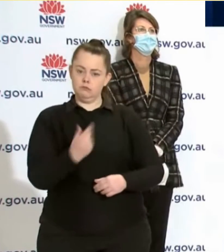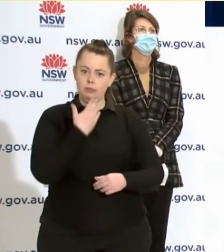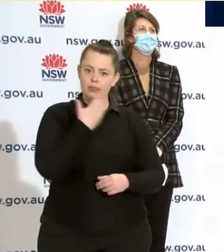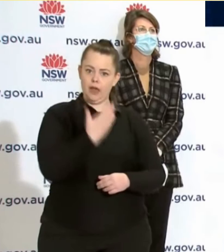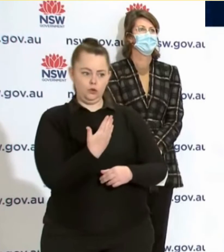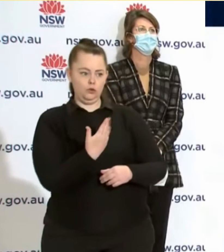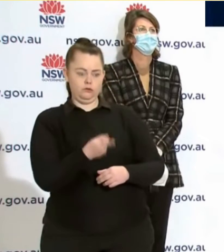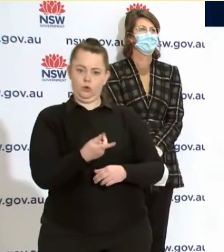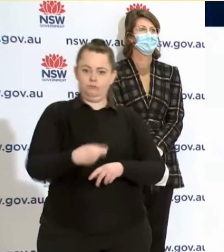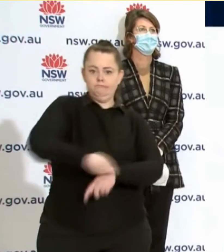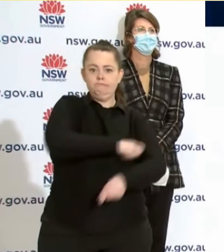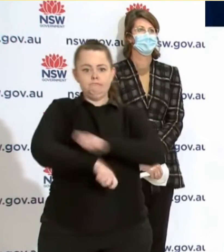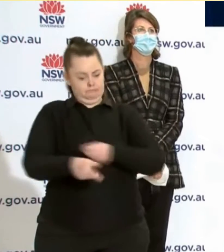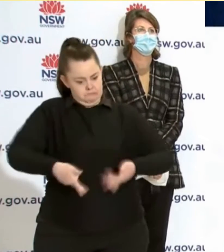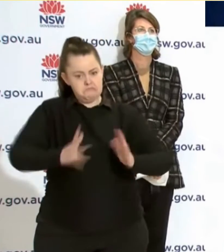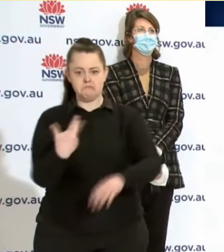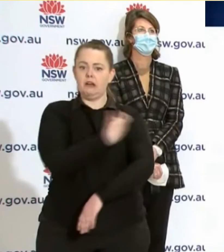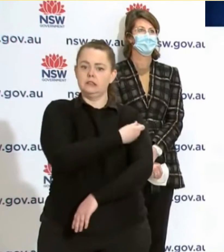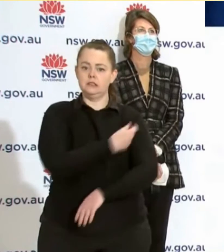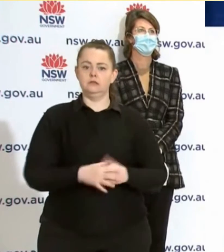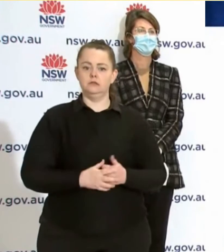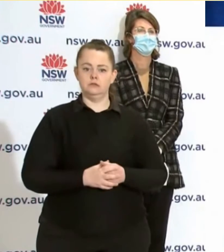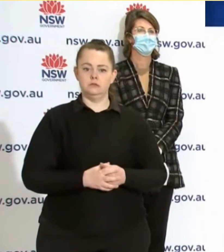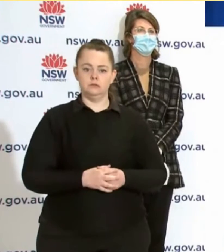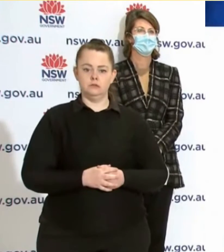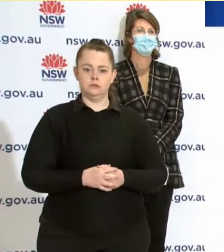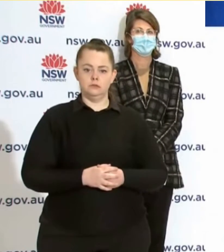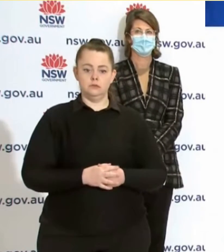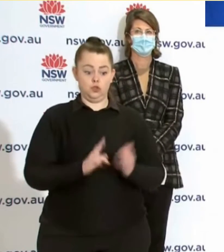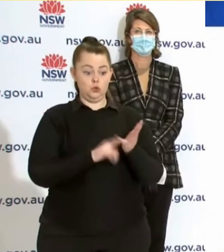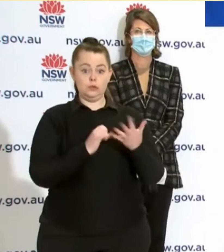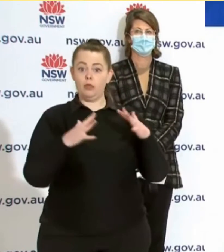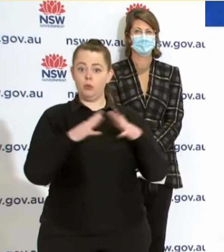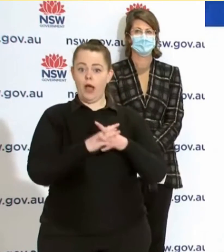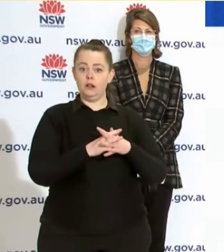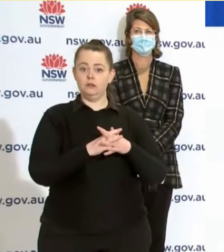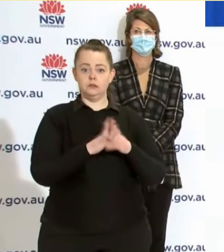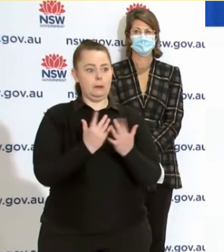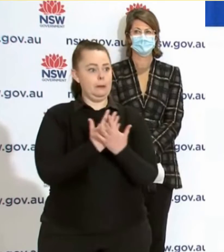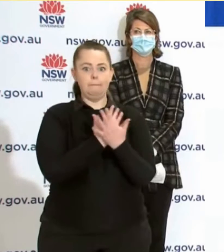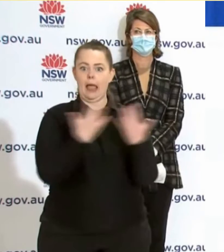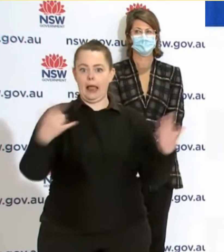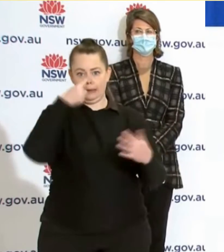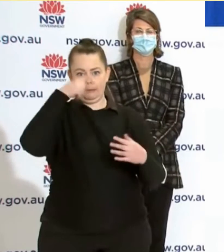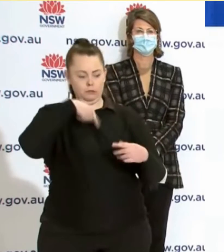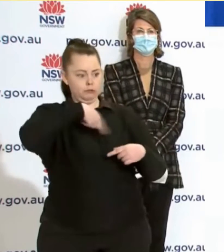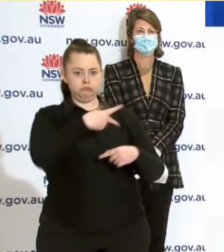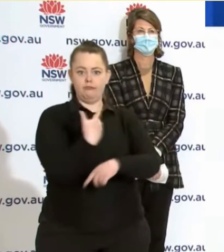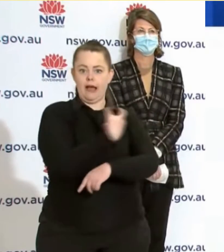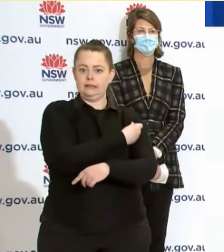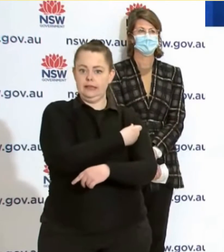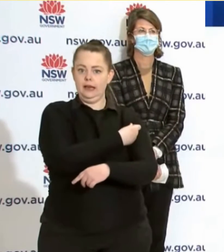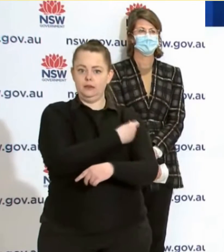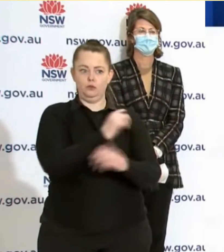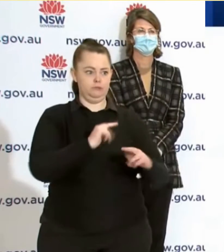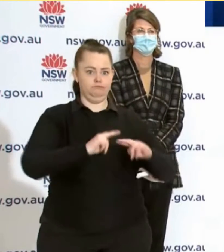say New South Wales has, if not the highest, one of the highest vaccination rates now in the world in terms of how quickly people are getting vaccinated. And that's something we can be